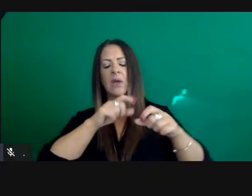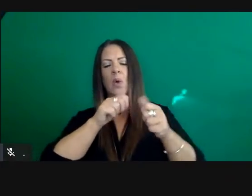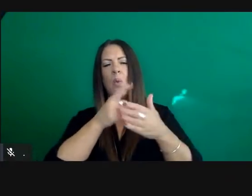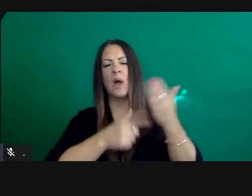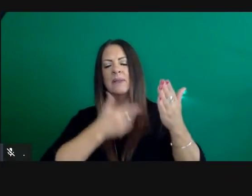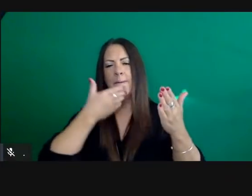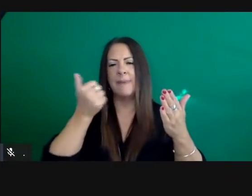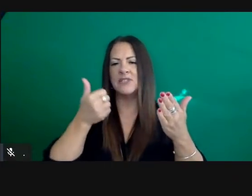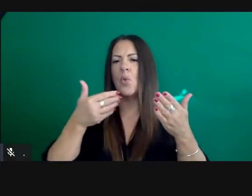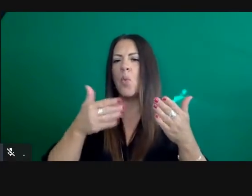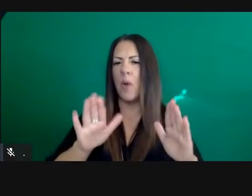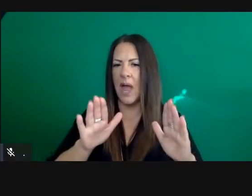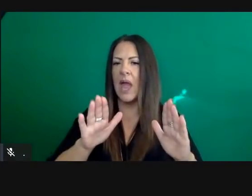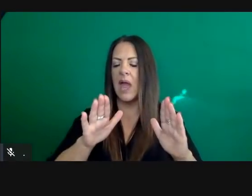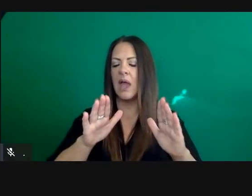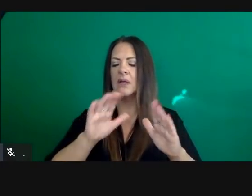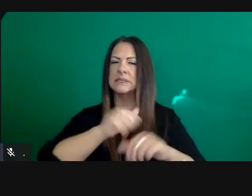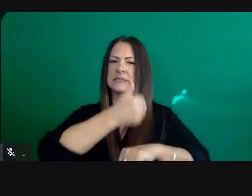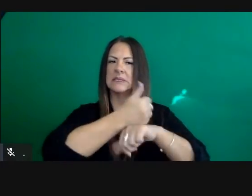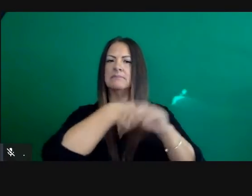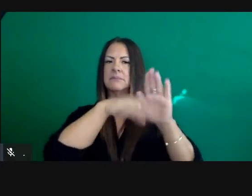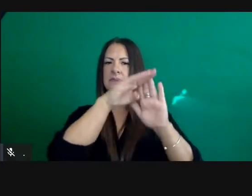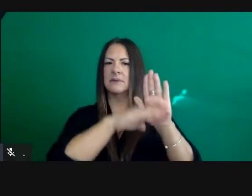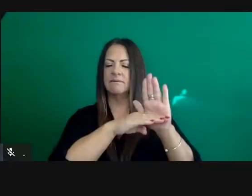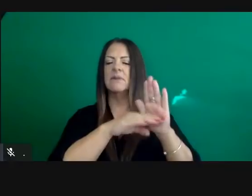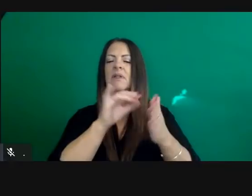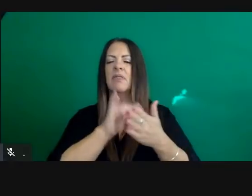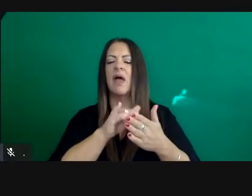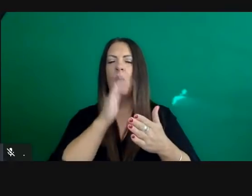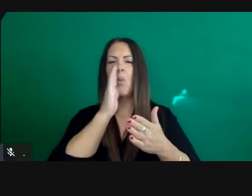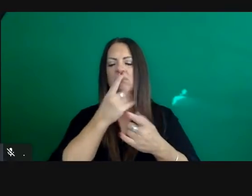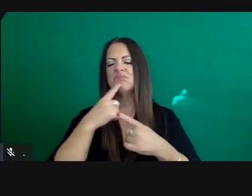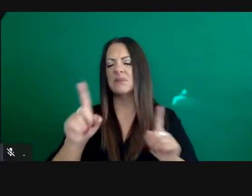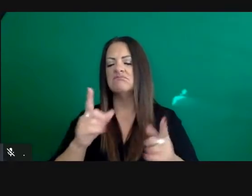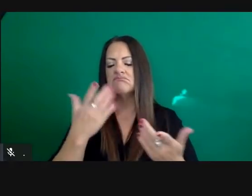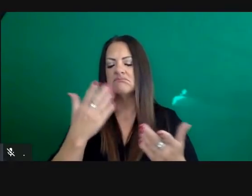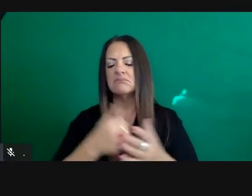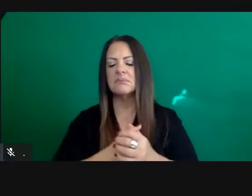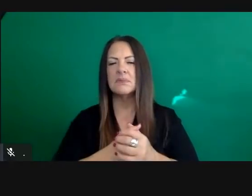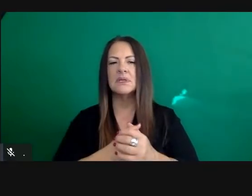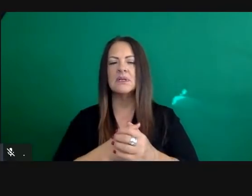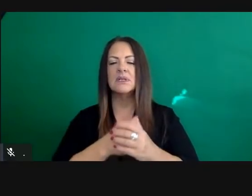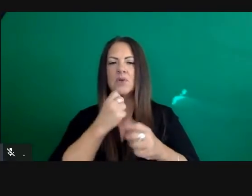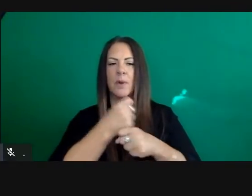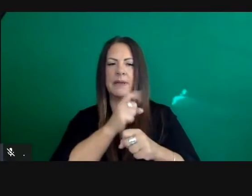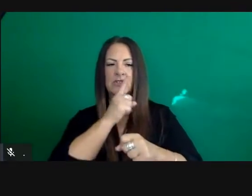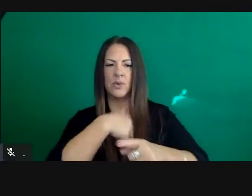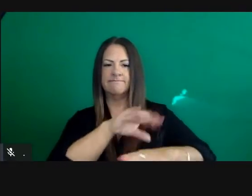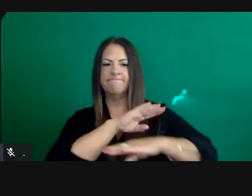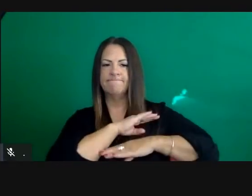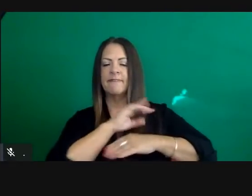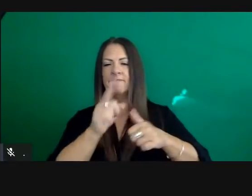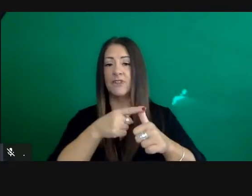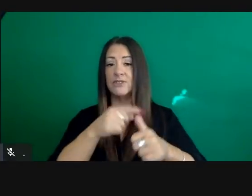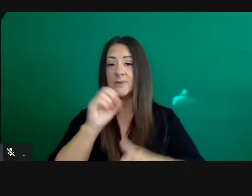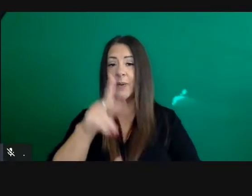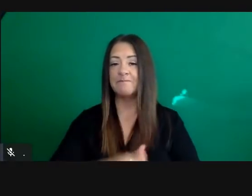best and most up-to-date information. Final question, Victoria Colliver, Politico.